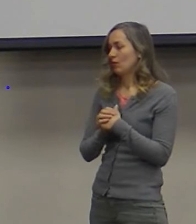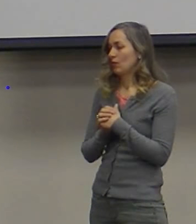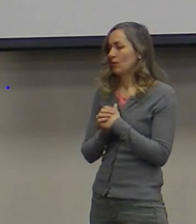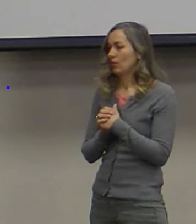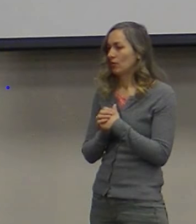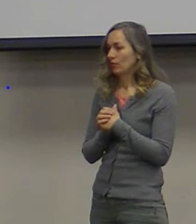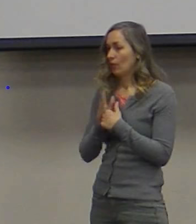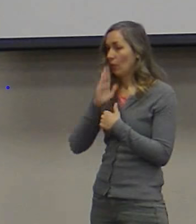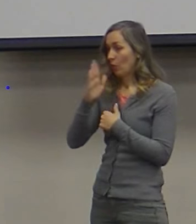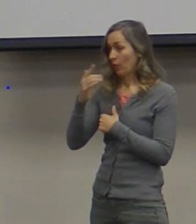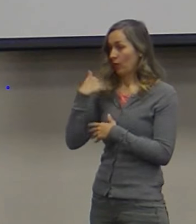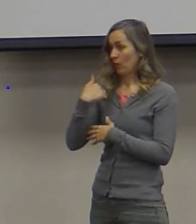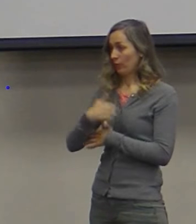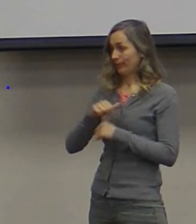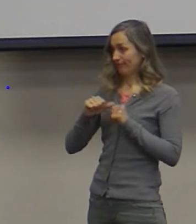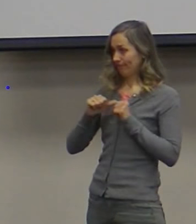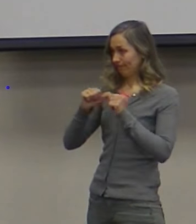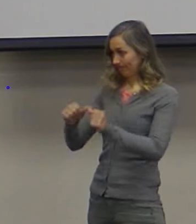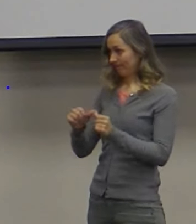Will we stand firm?